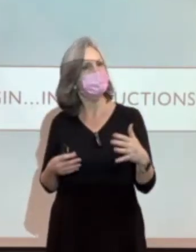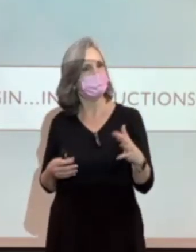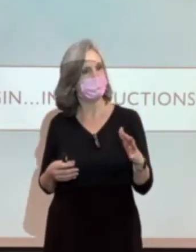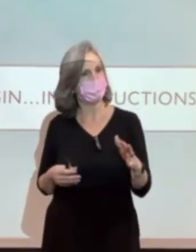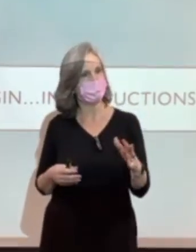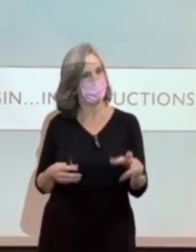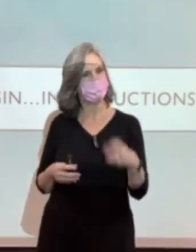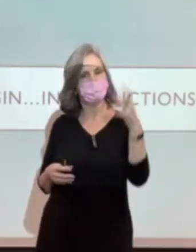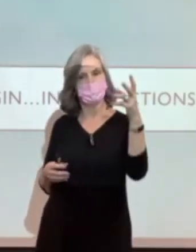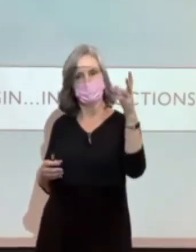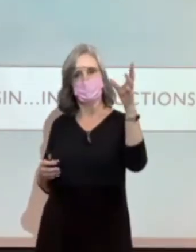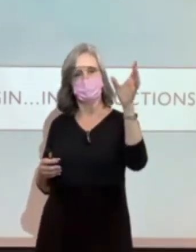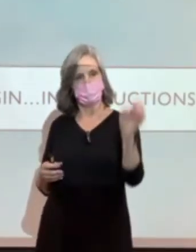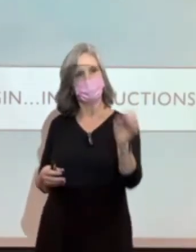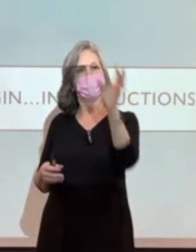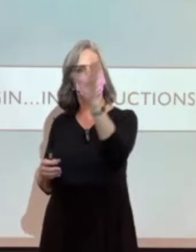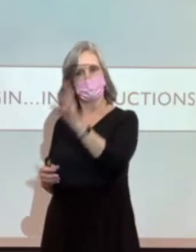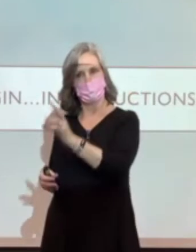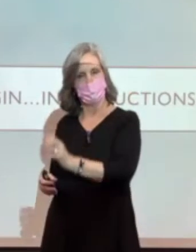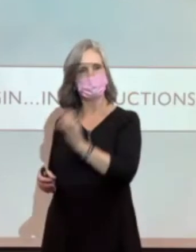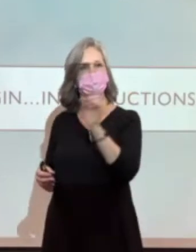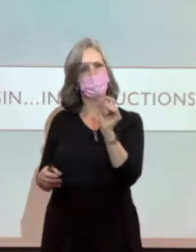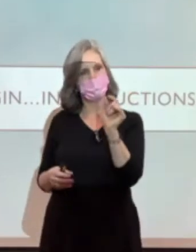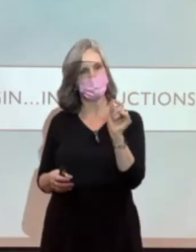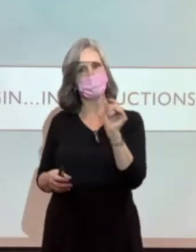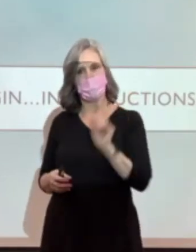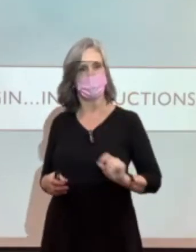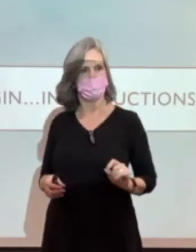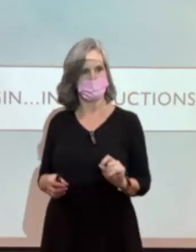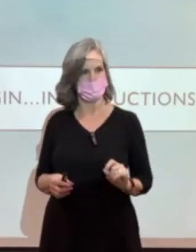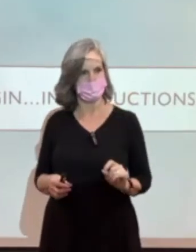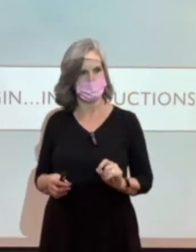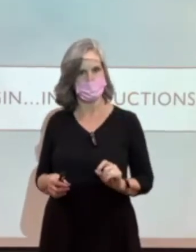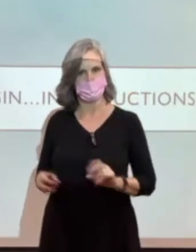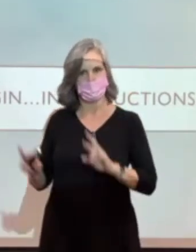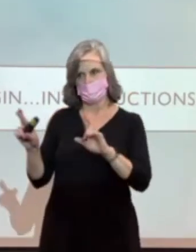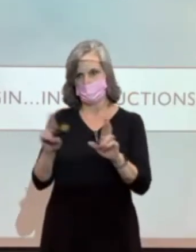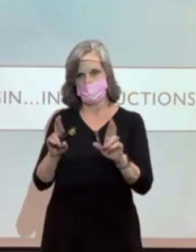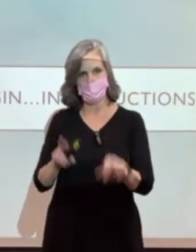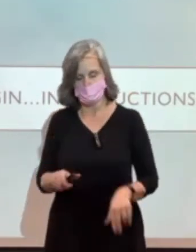sentences for you to help you learn the vocabulary and have small little beginning conversations. Are you ready?